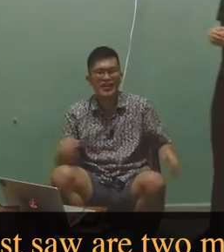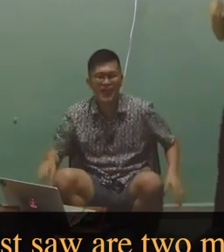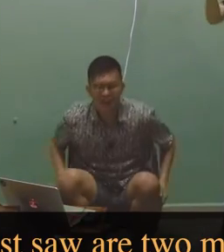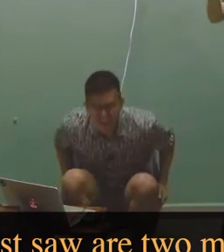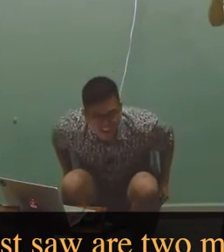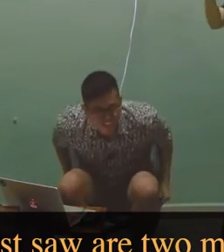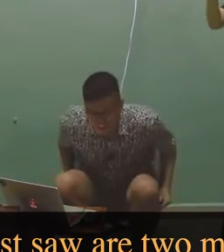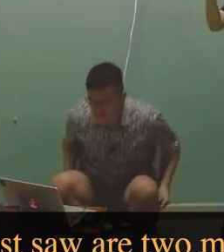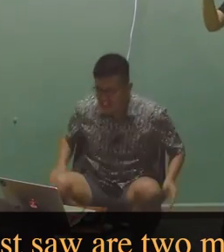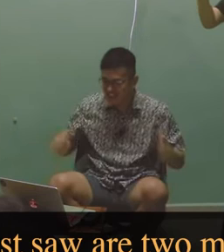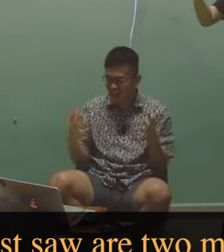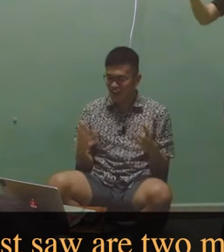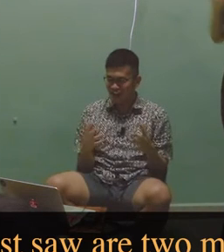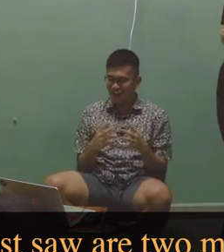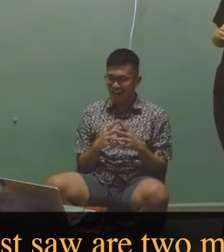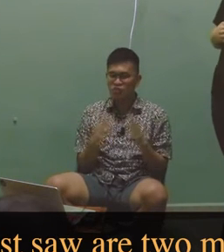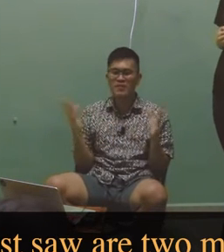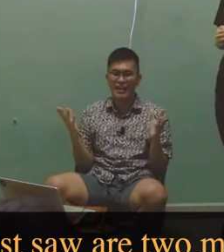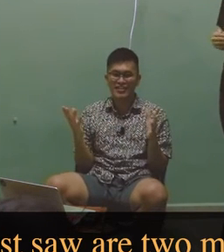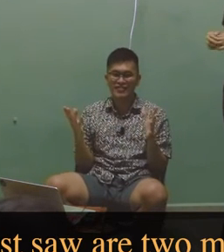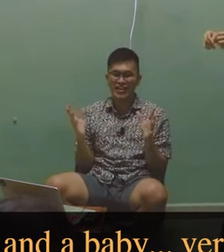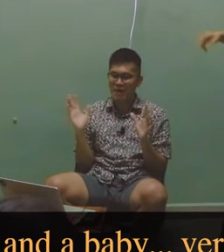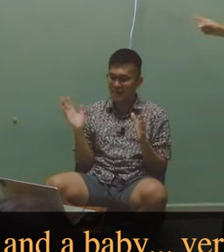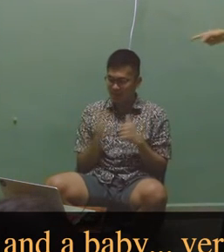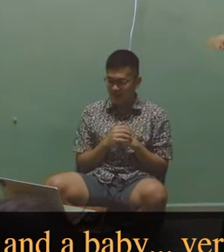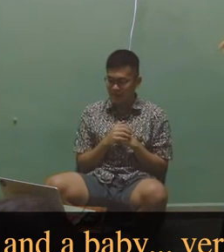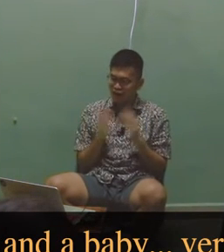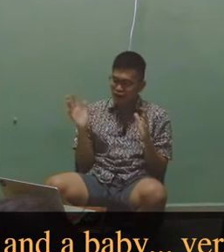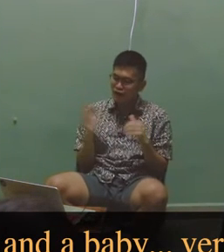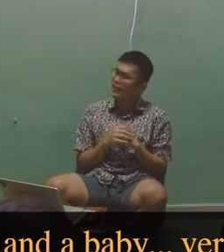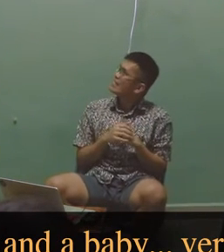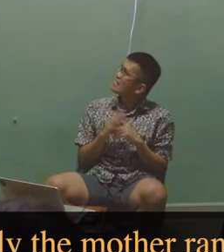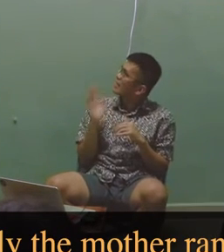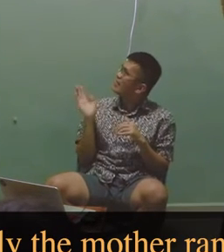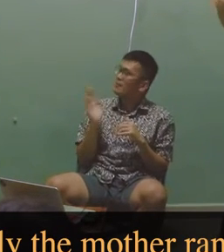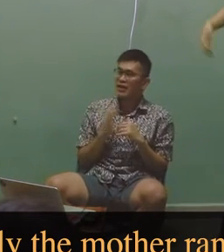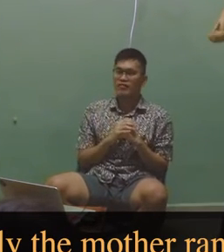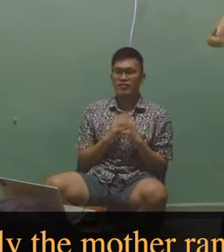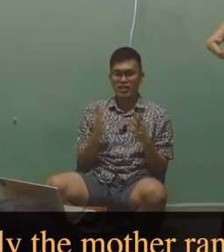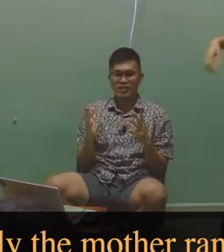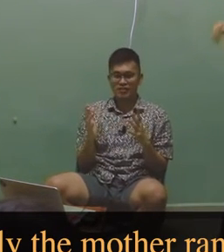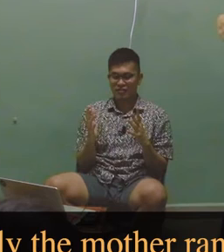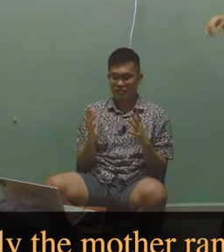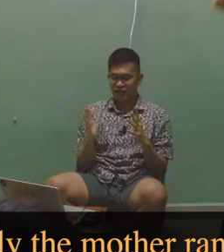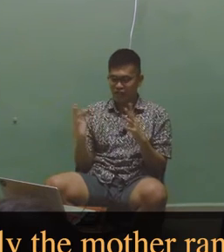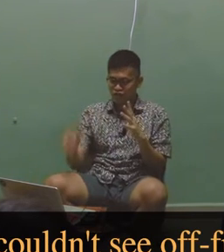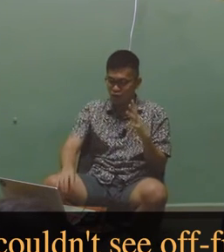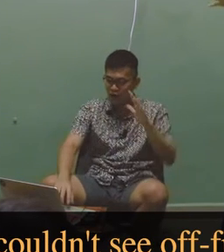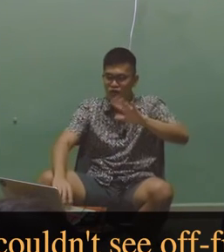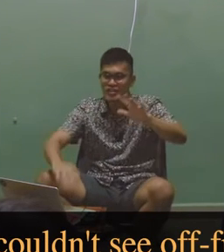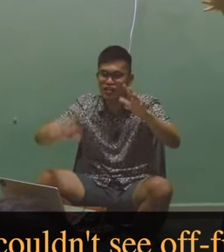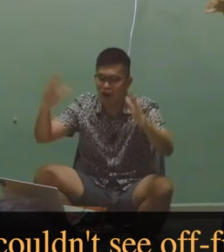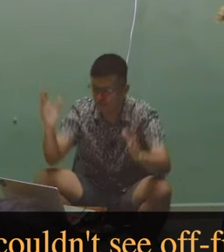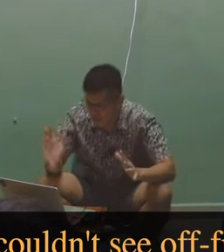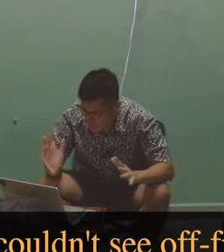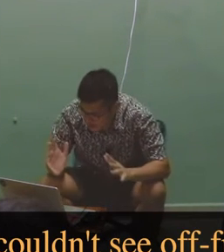So, what you just saw are two macaques, right? A mom and a baby, very cute. Suddenly, the mother ran away, right? So, what